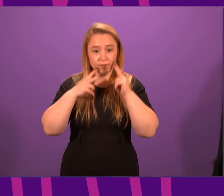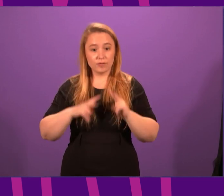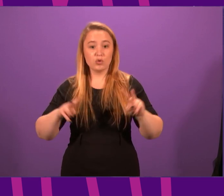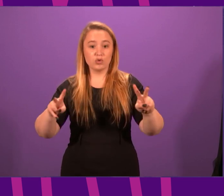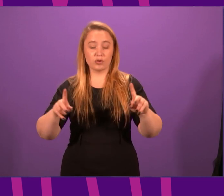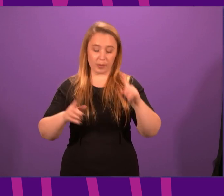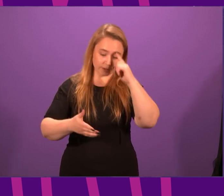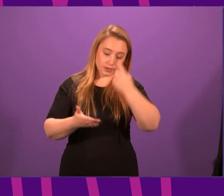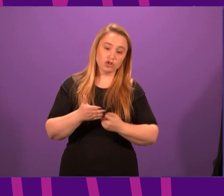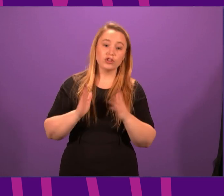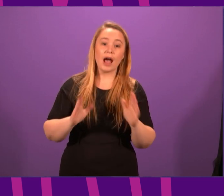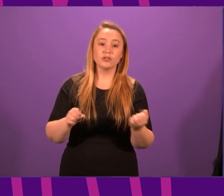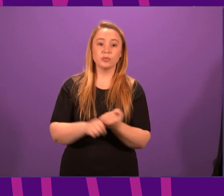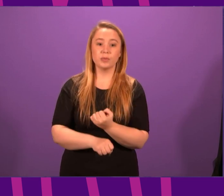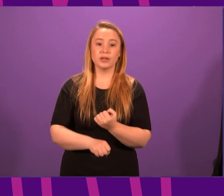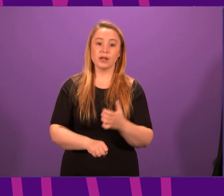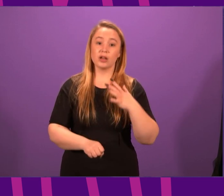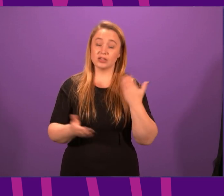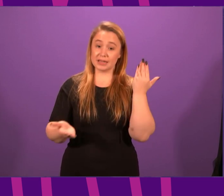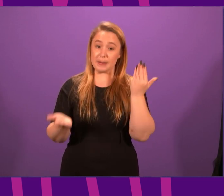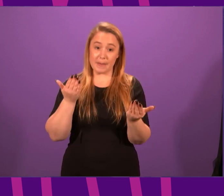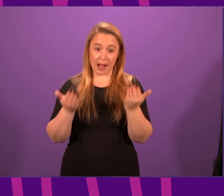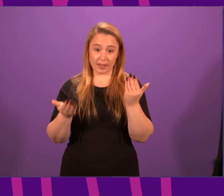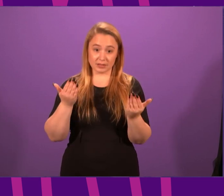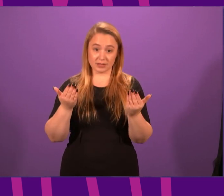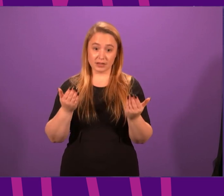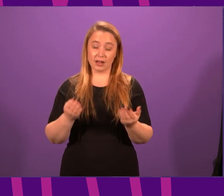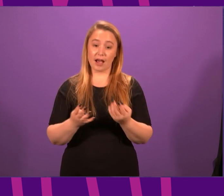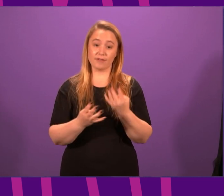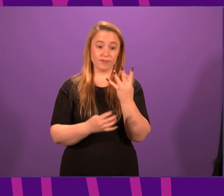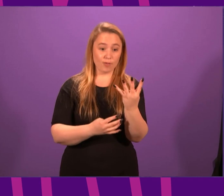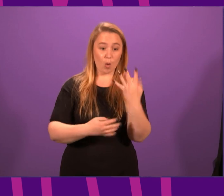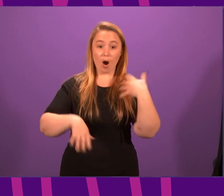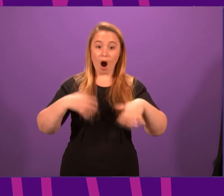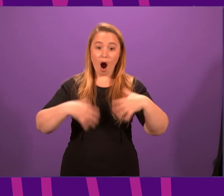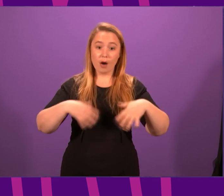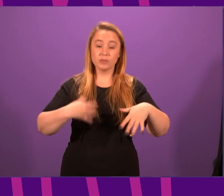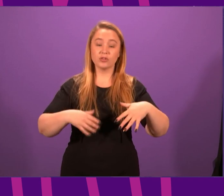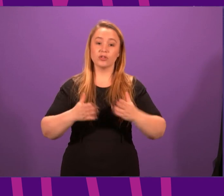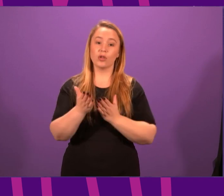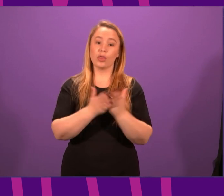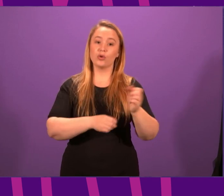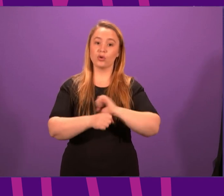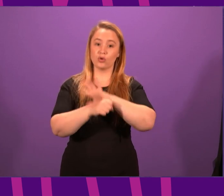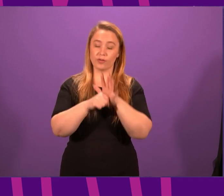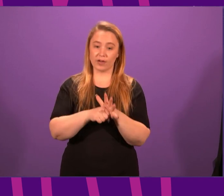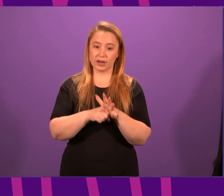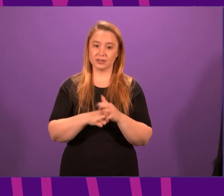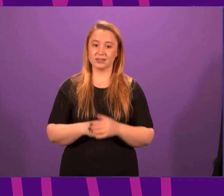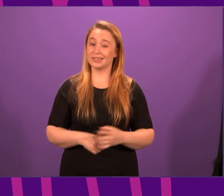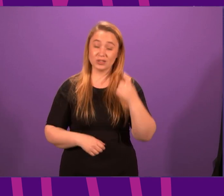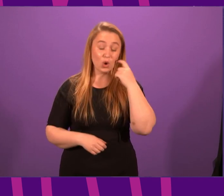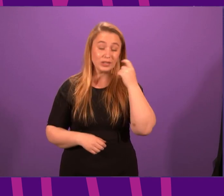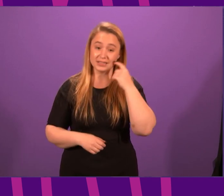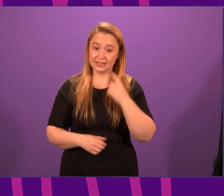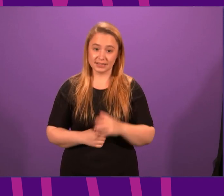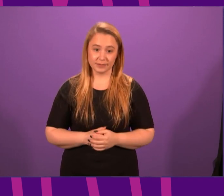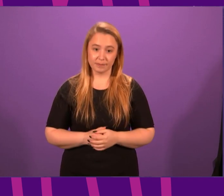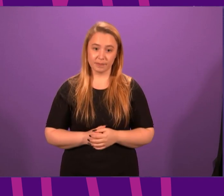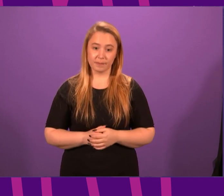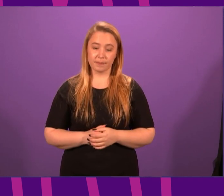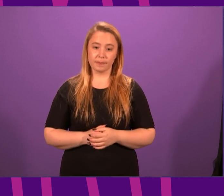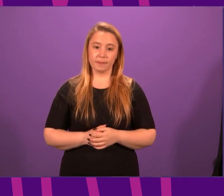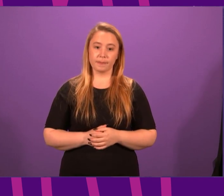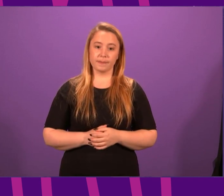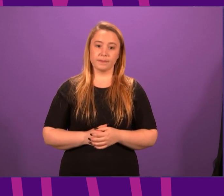and acknowledging that balance requires to be struck between the four harms we know the virus causes. None of this is easy. And as we seek